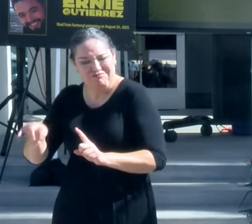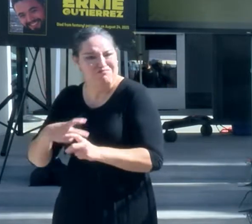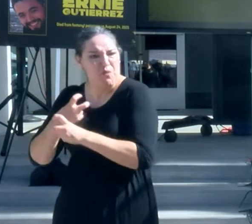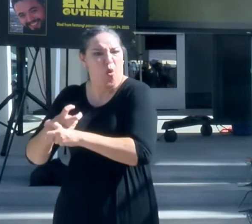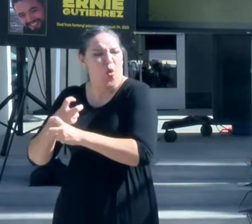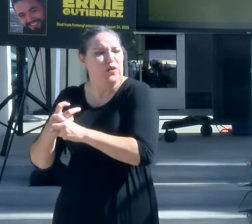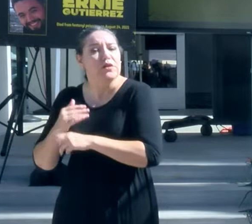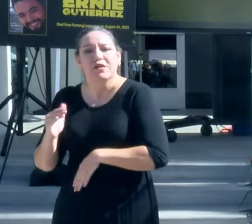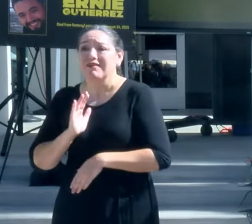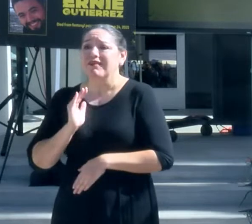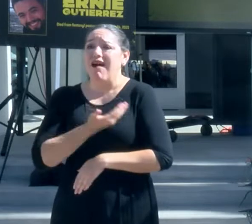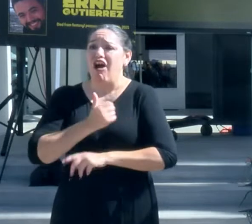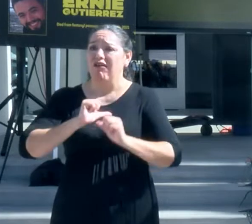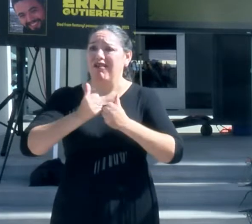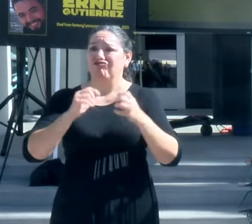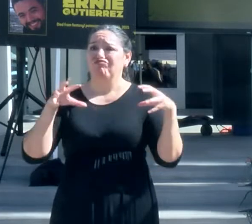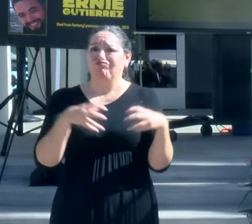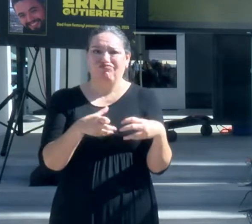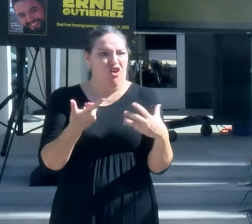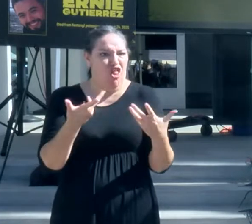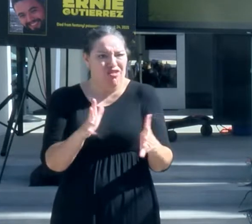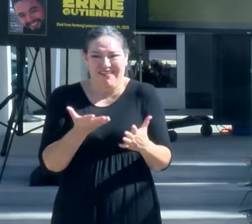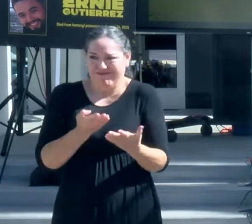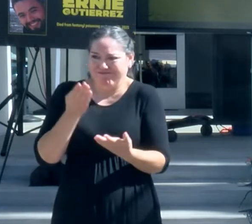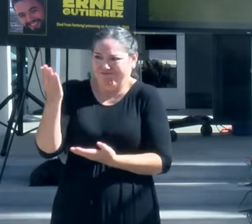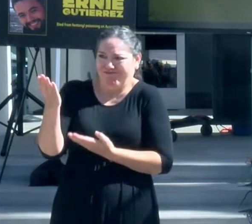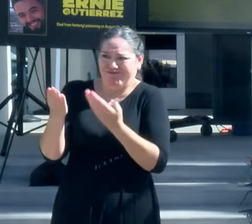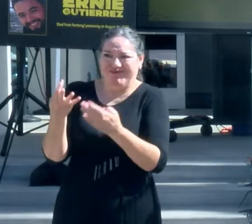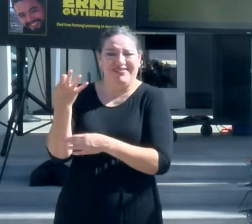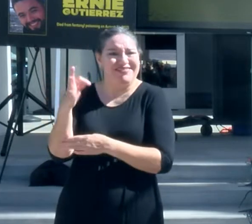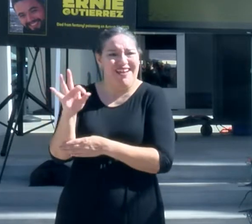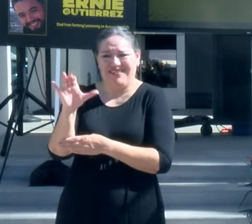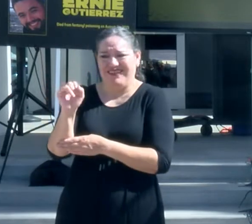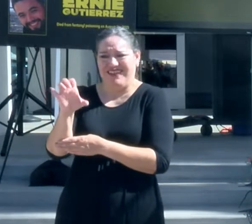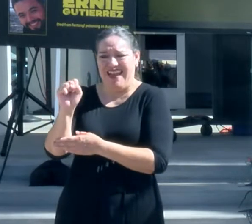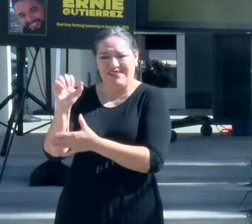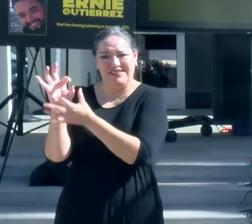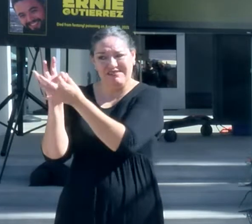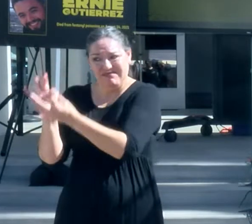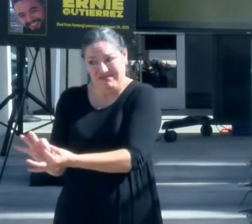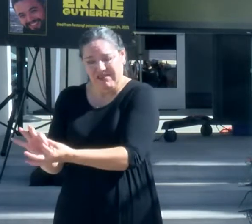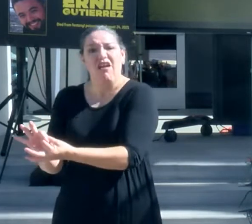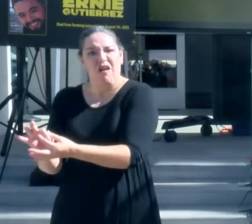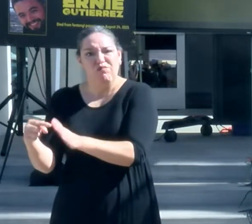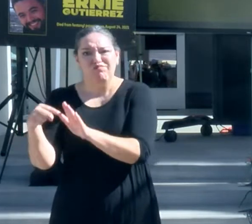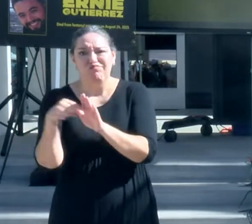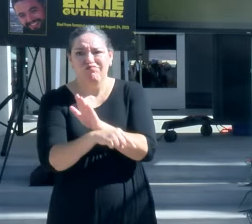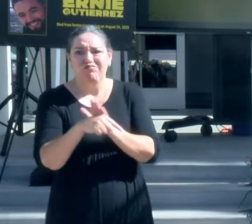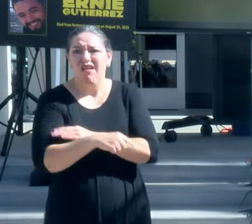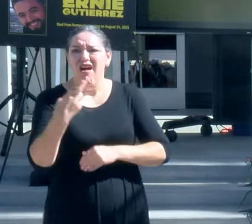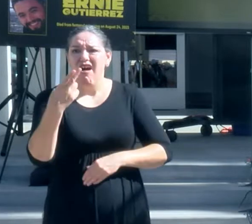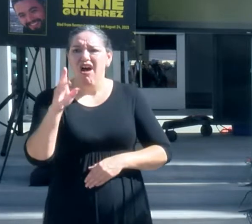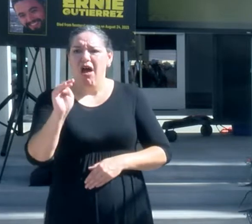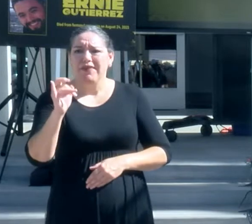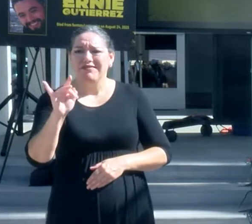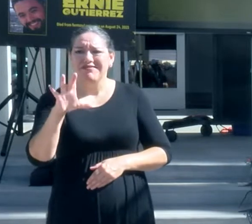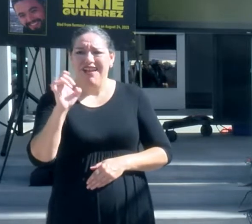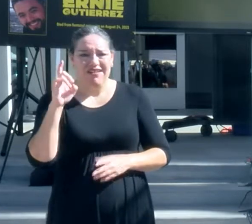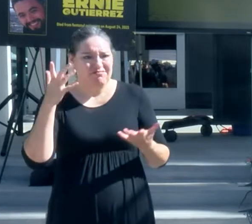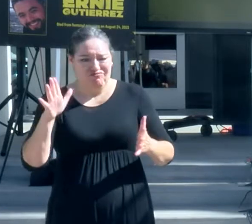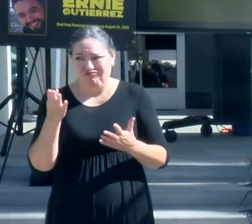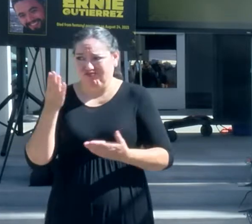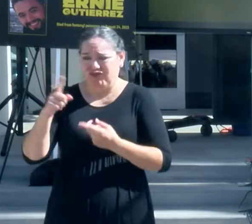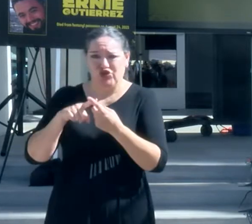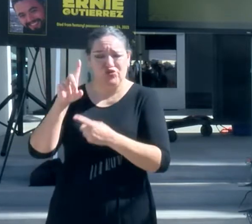Our agency alone has submitted 19 cases of fentanyl-related homicide to the Riverside County District Attorney's Office